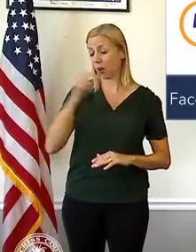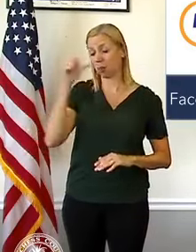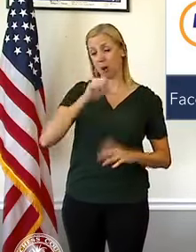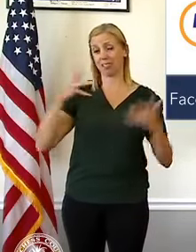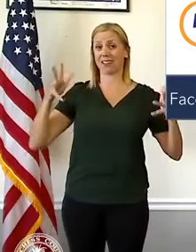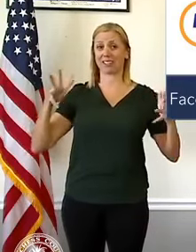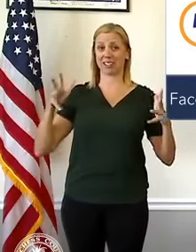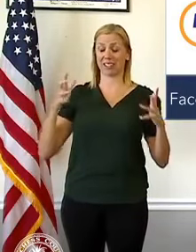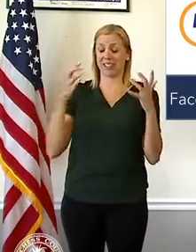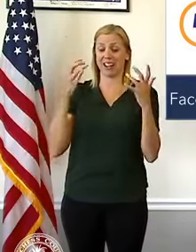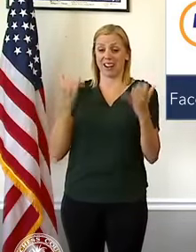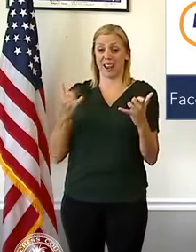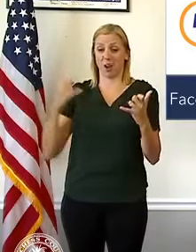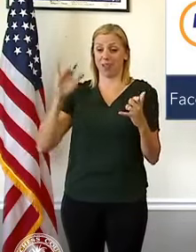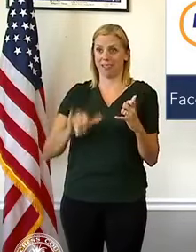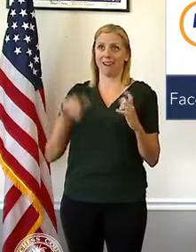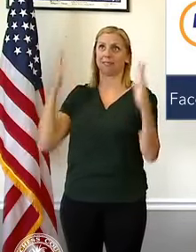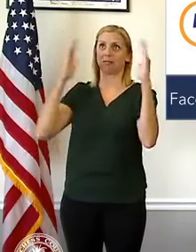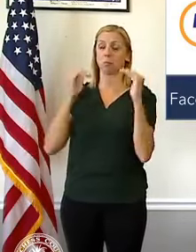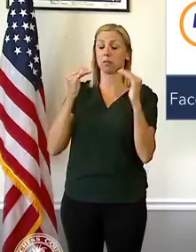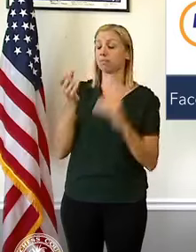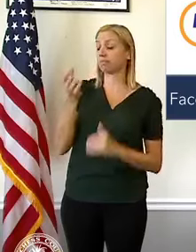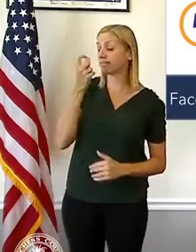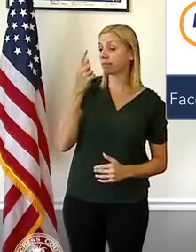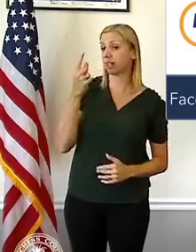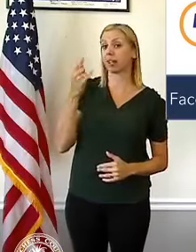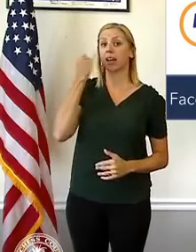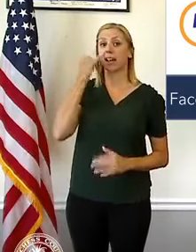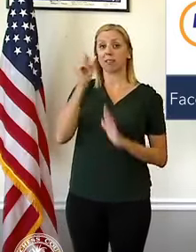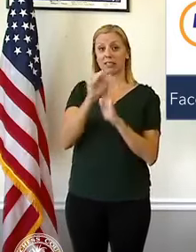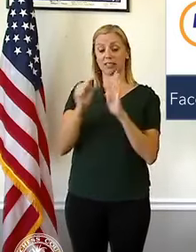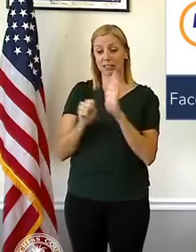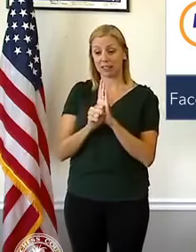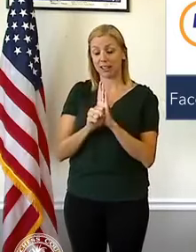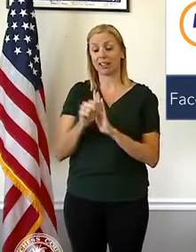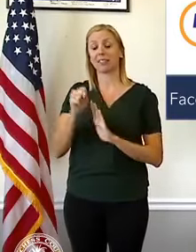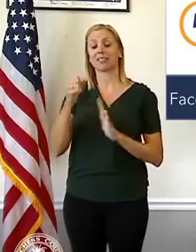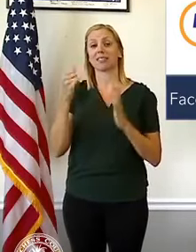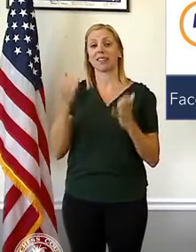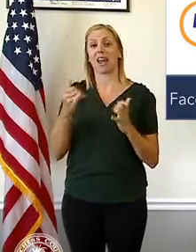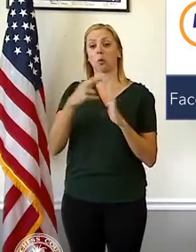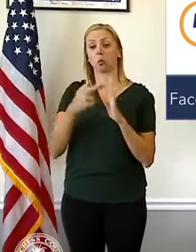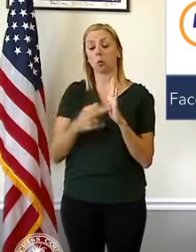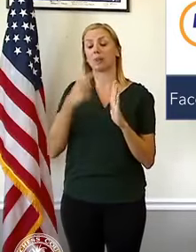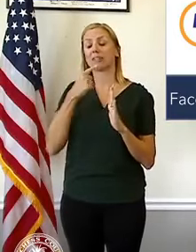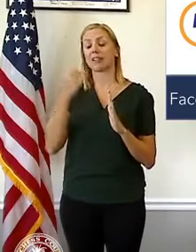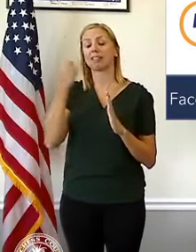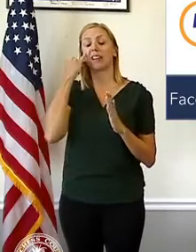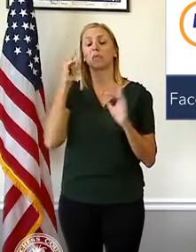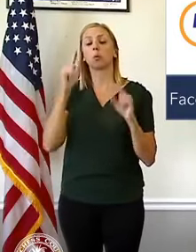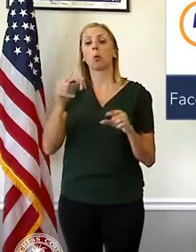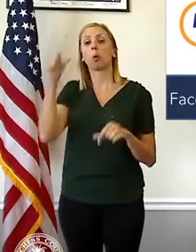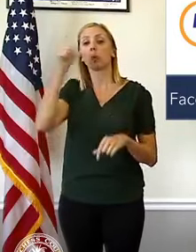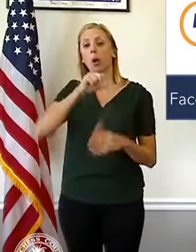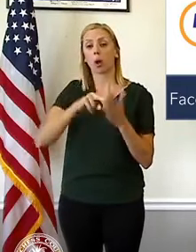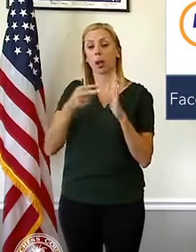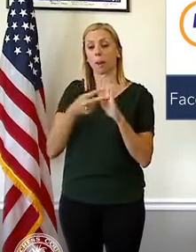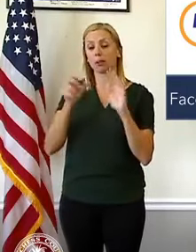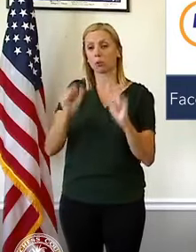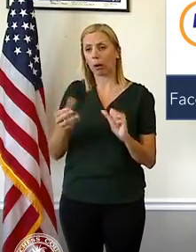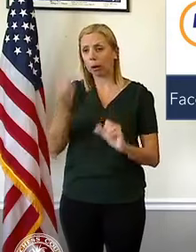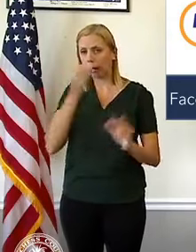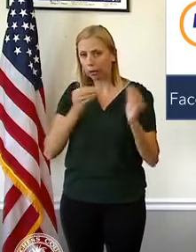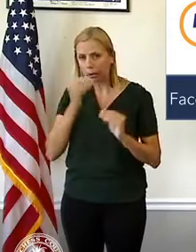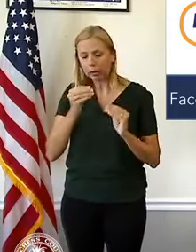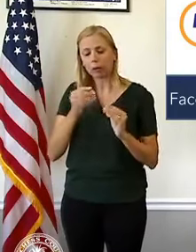time. Currently, the state does expect that if you're at a bar, you get served food, and that food needs to be something of substance. Now, I do want to clarify